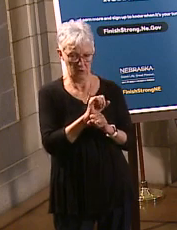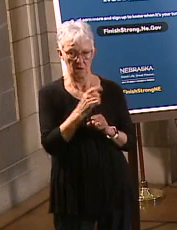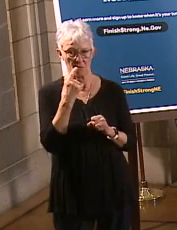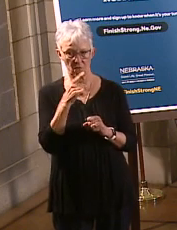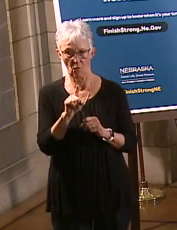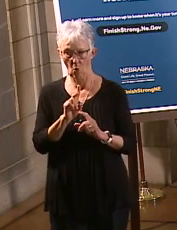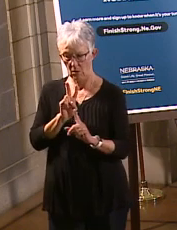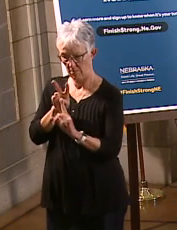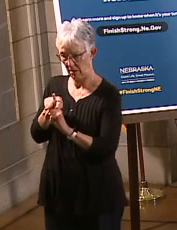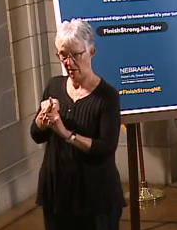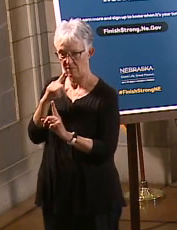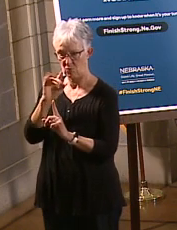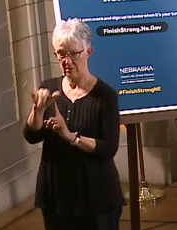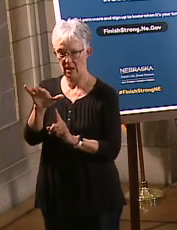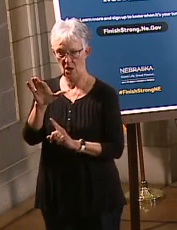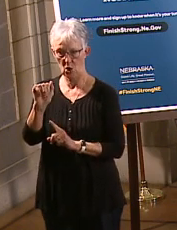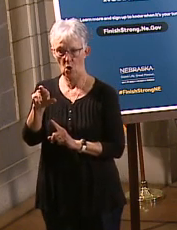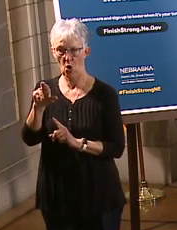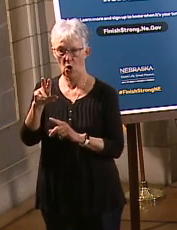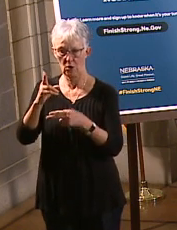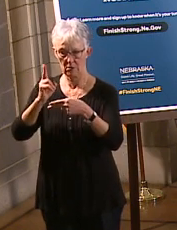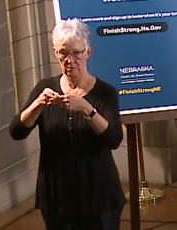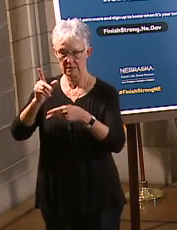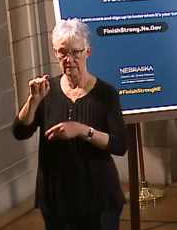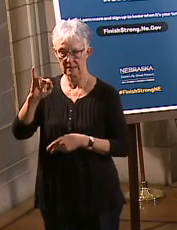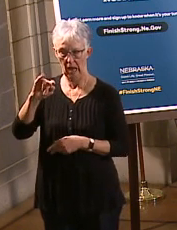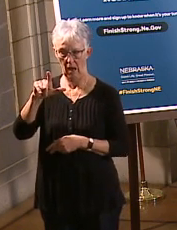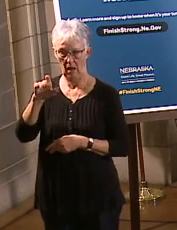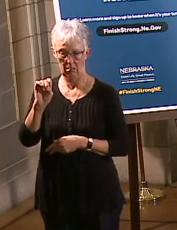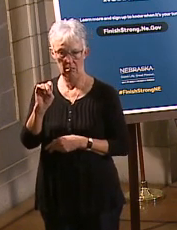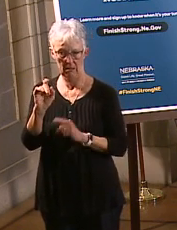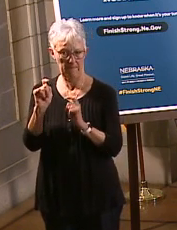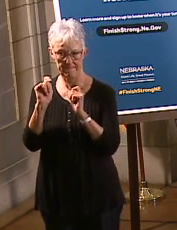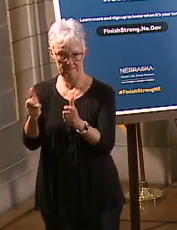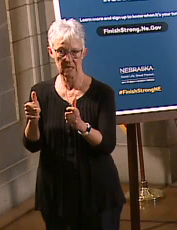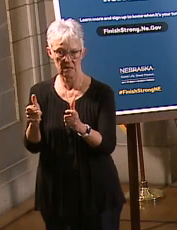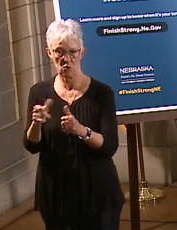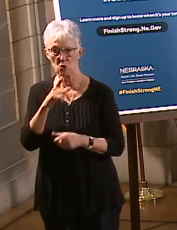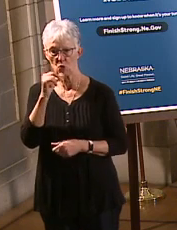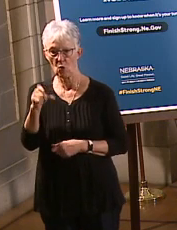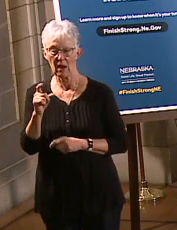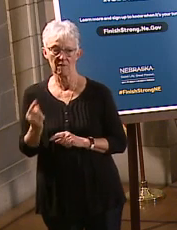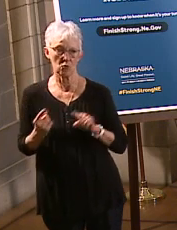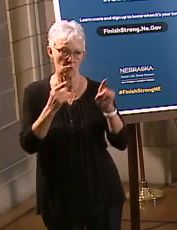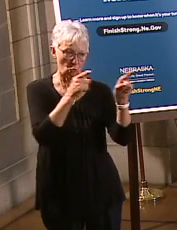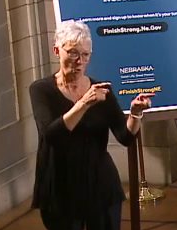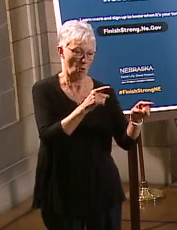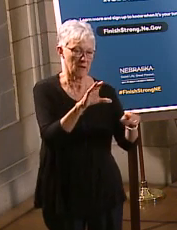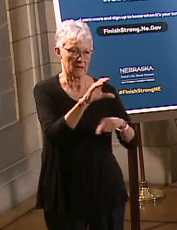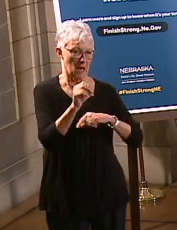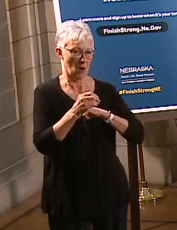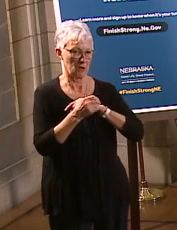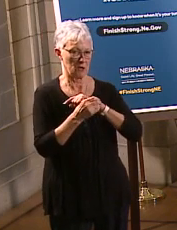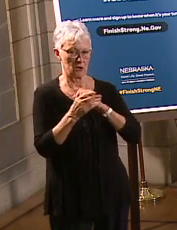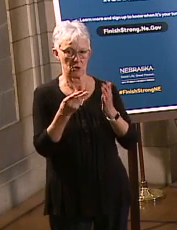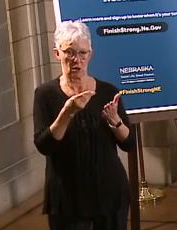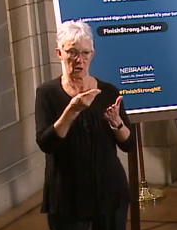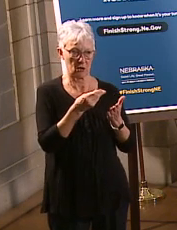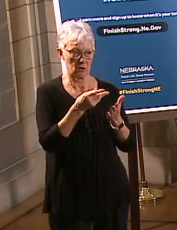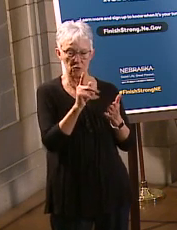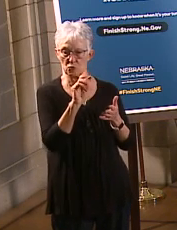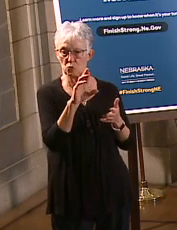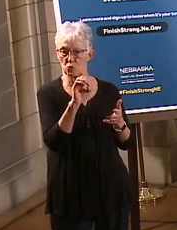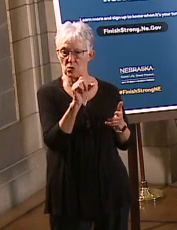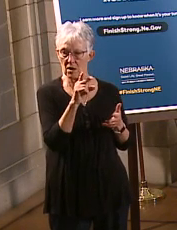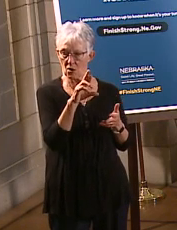vehicle title immediately, rather than mailing it or delivering it in person to the county treasurer or having the buyer do it themselves. This